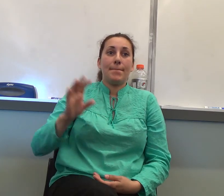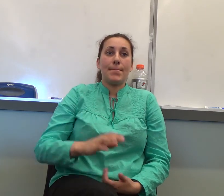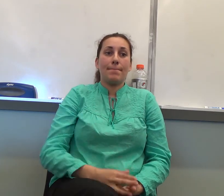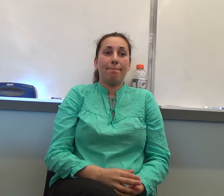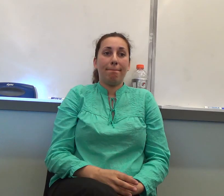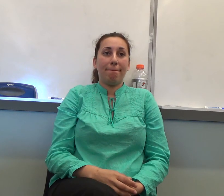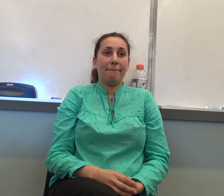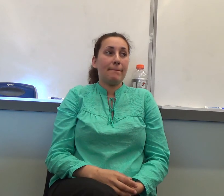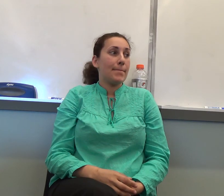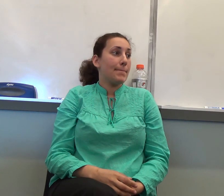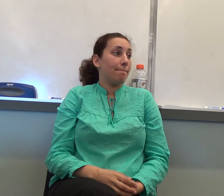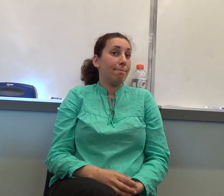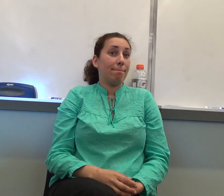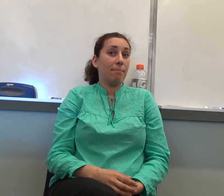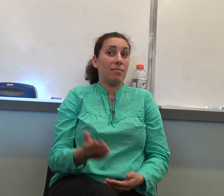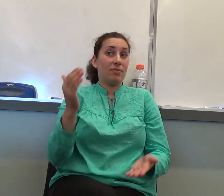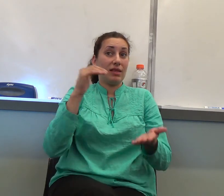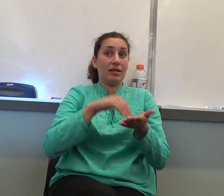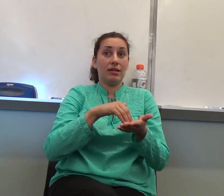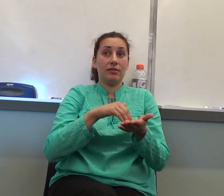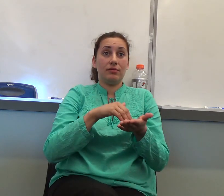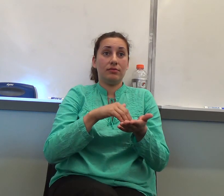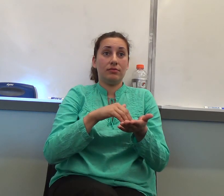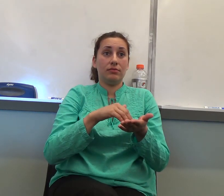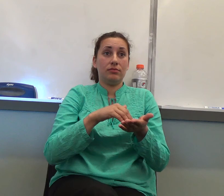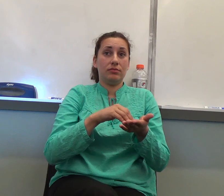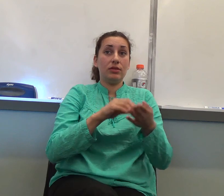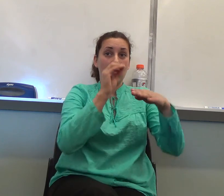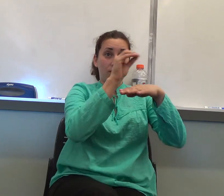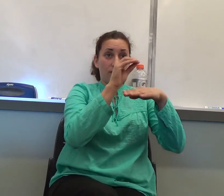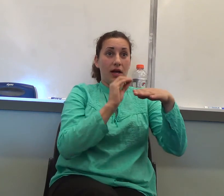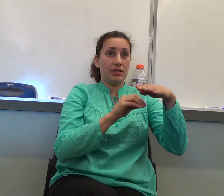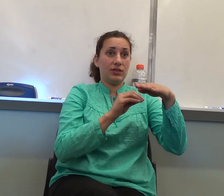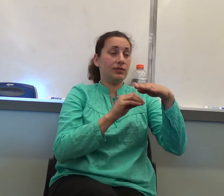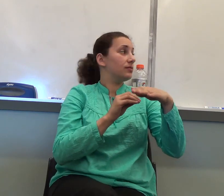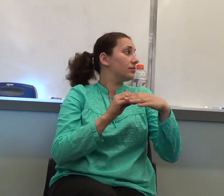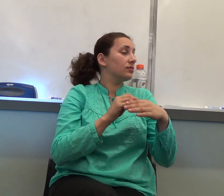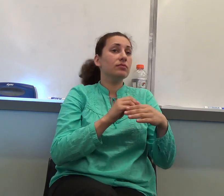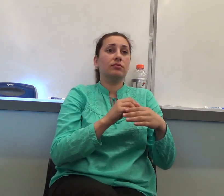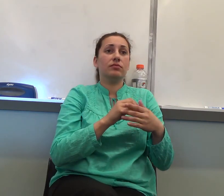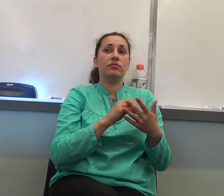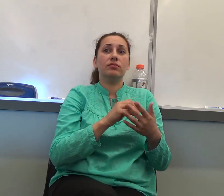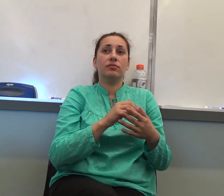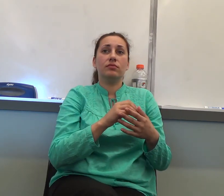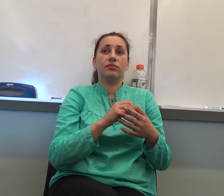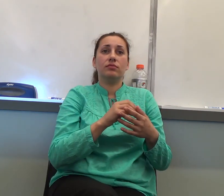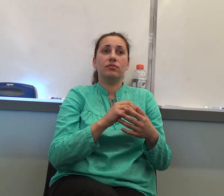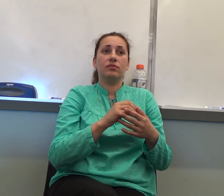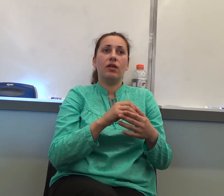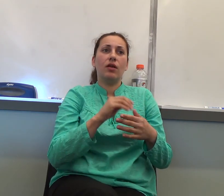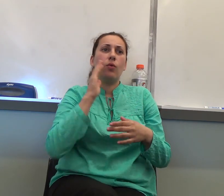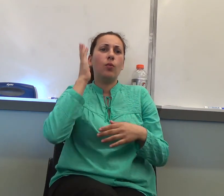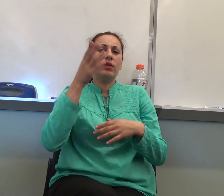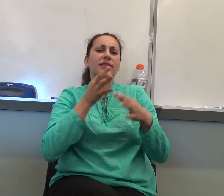Okay, now again, we're switching over to fractions, not because this is the way you do it, but because it will tell us what to do with the decimal